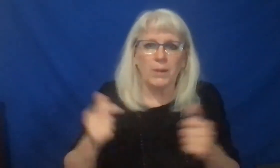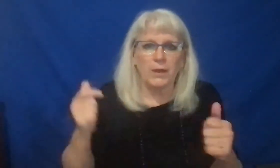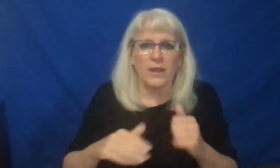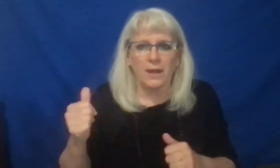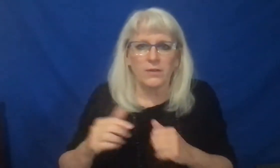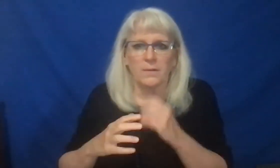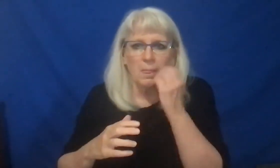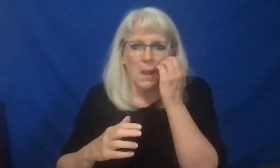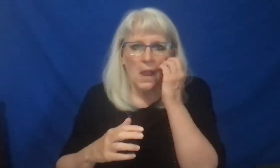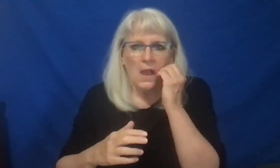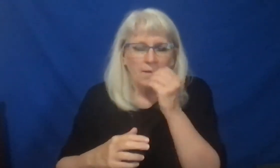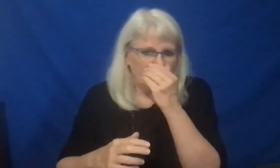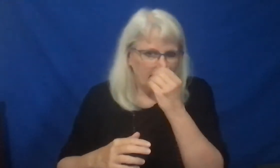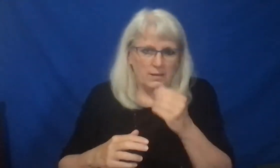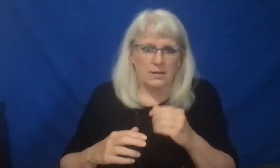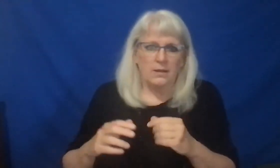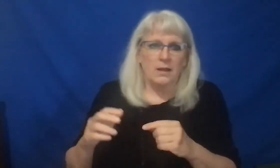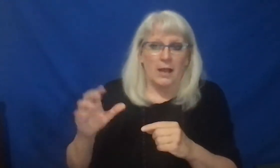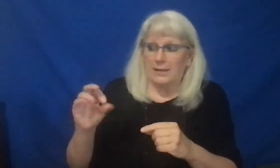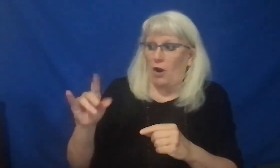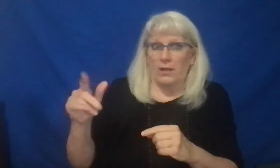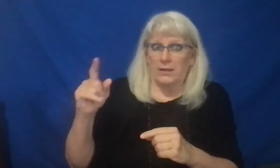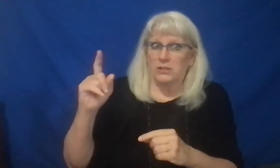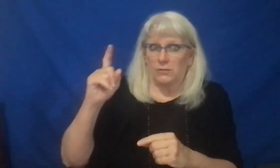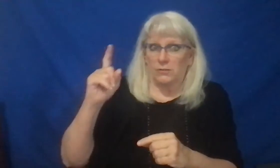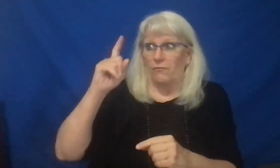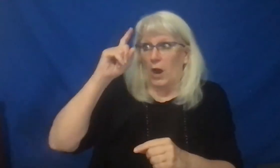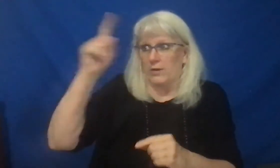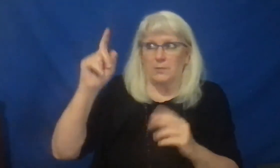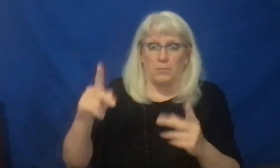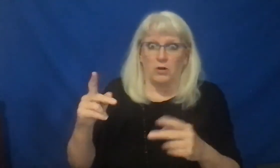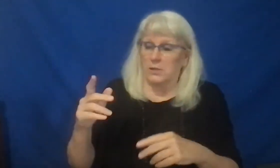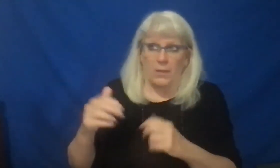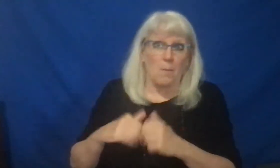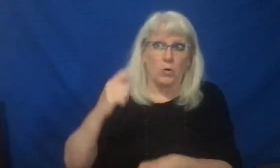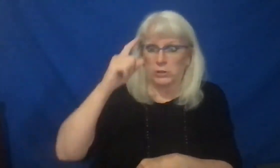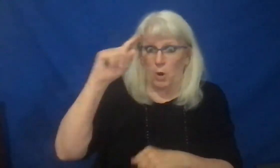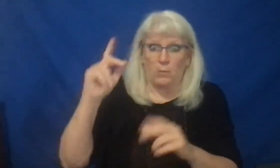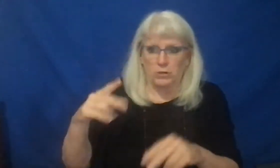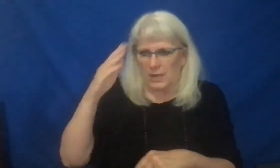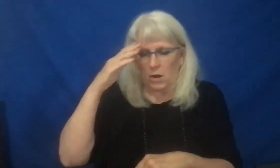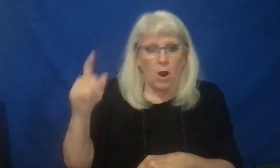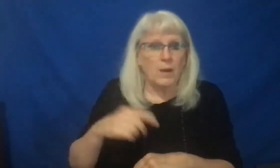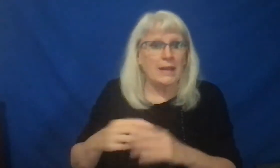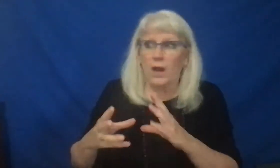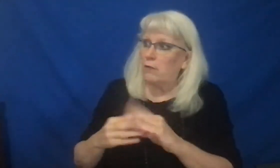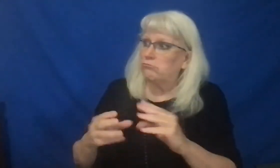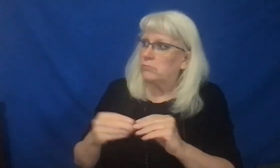one of the smartest people I know. Steve can probably say that. She's very smart. Willing to hear what I have to say was so profoundly